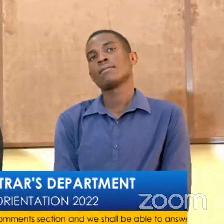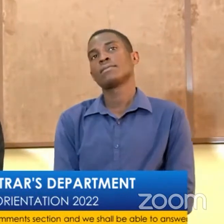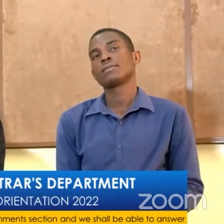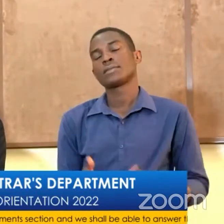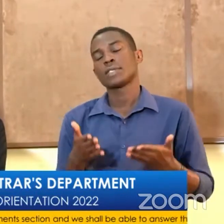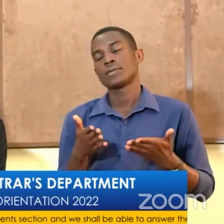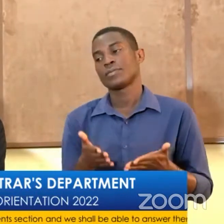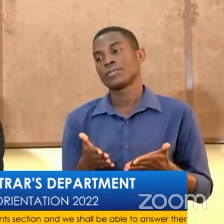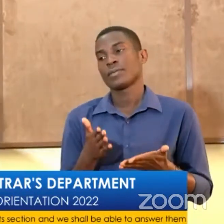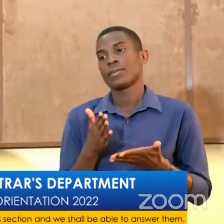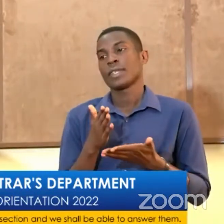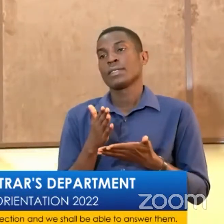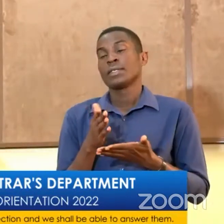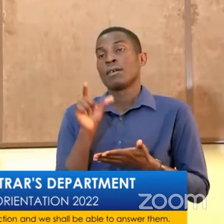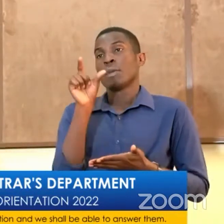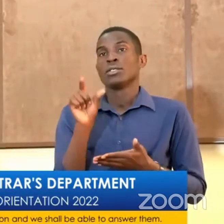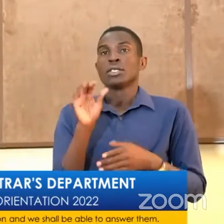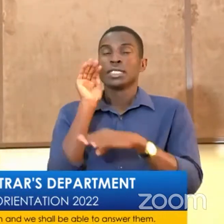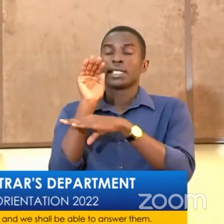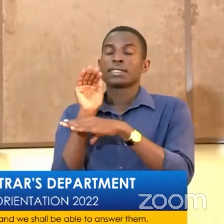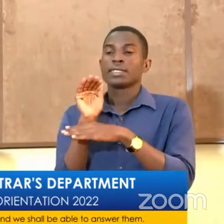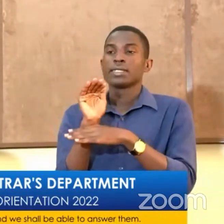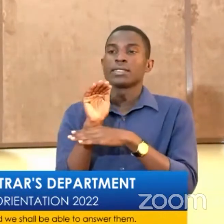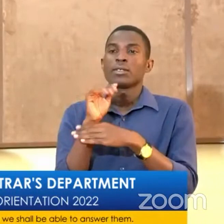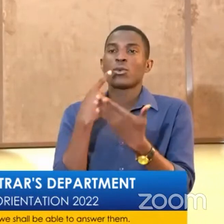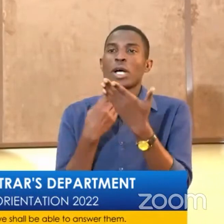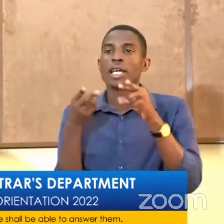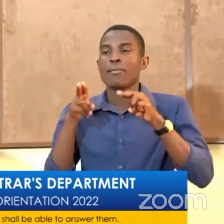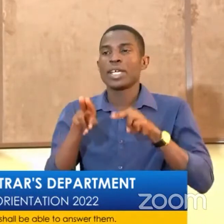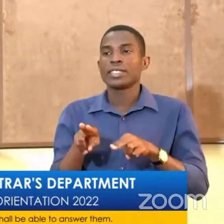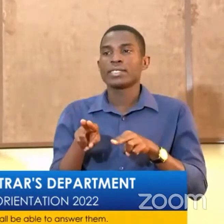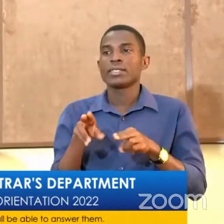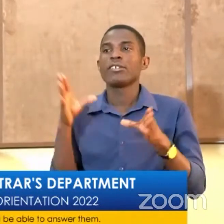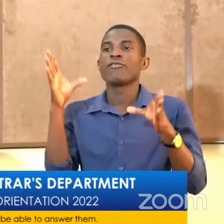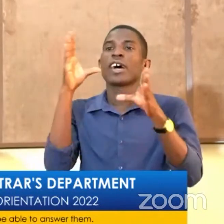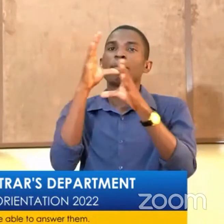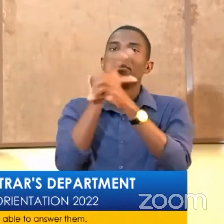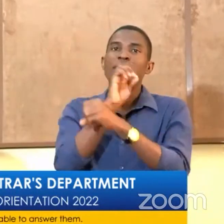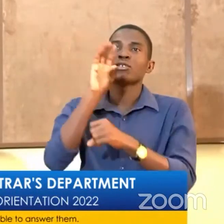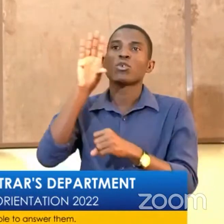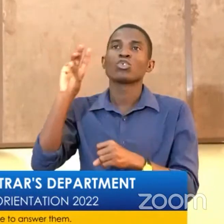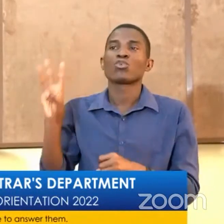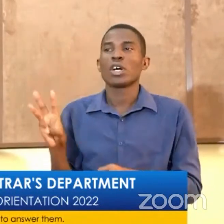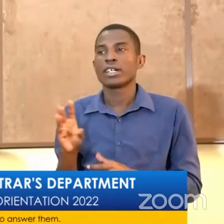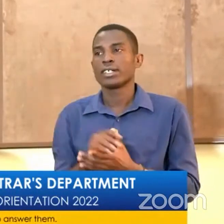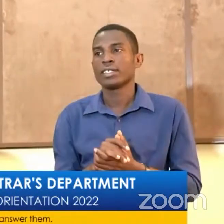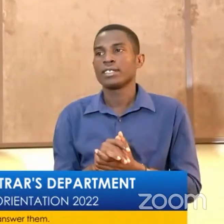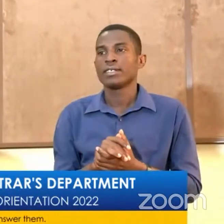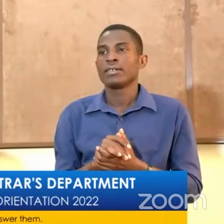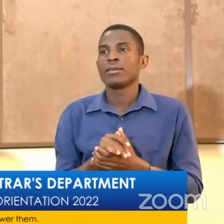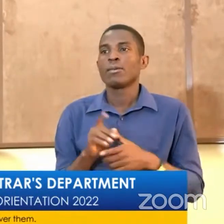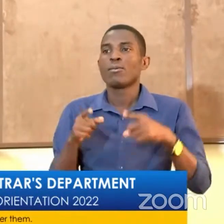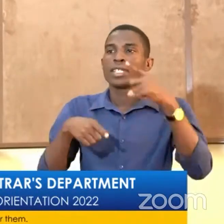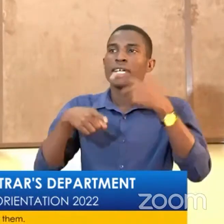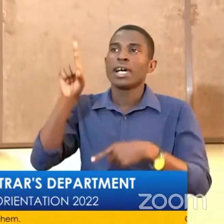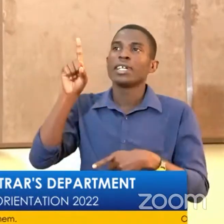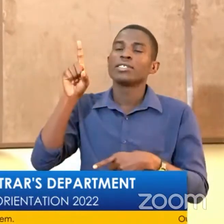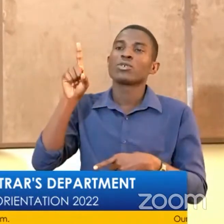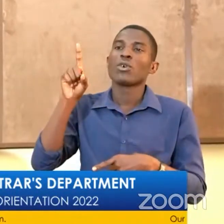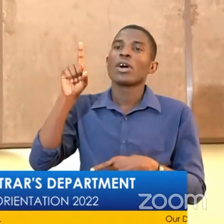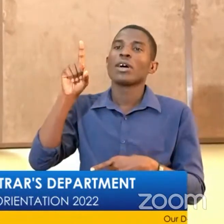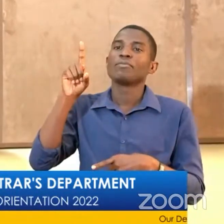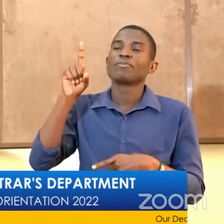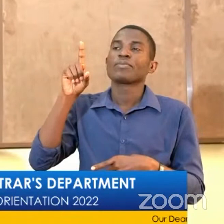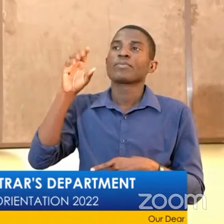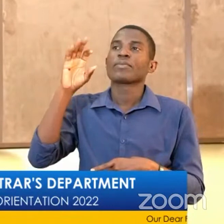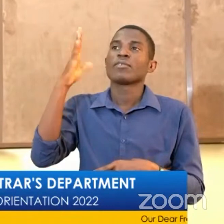Now, somebody asks, what happens if I miss coursework, but I score above 50% in